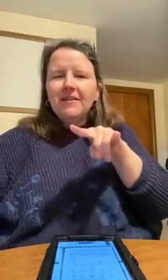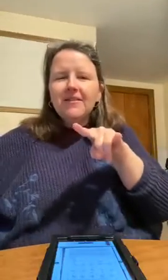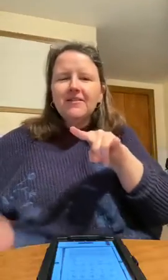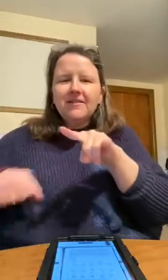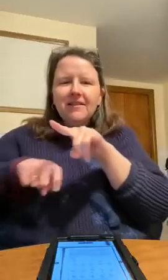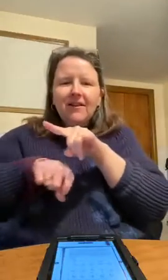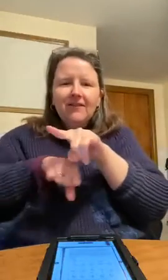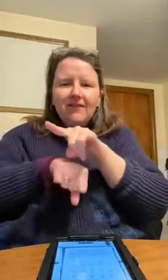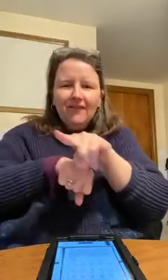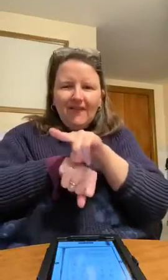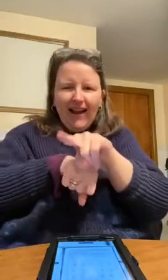your,